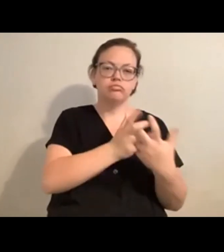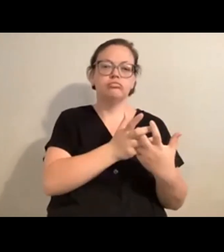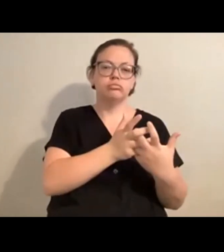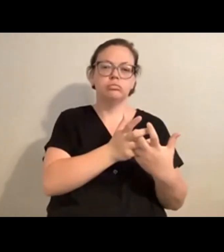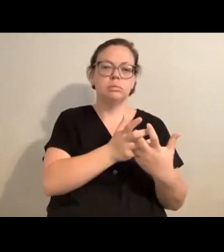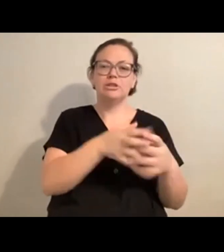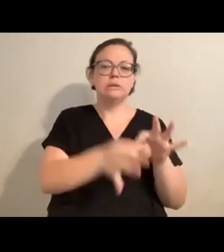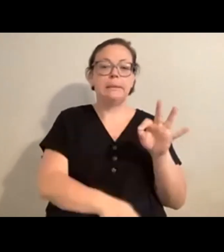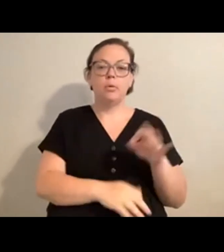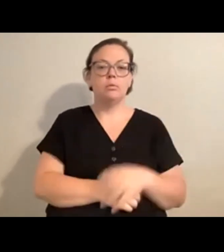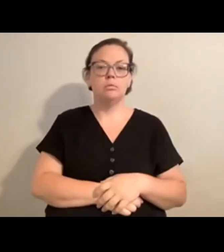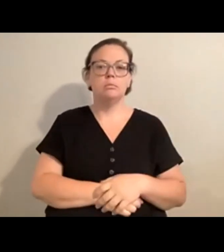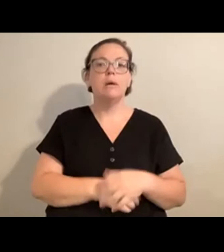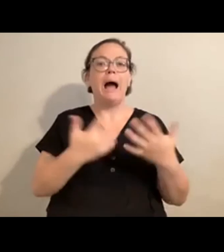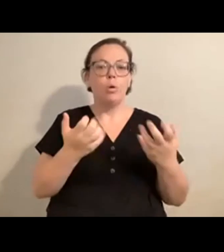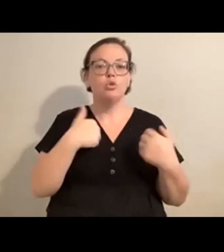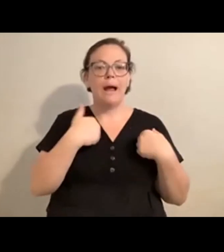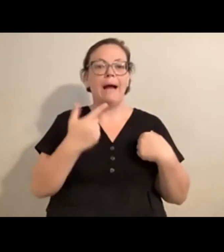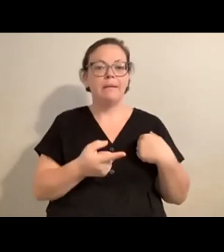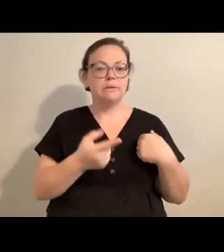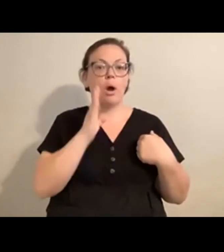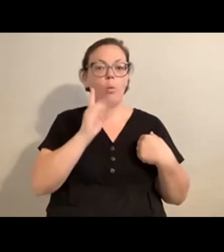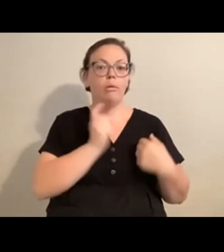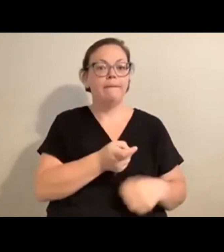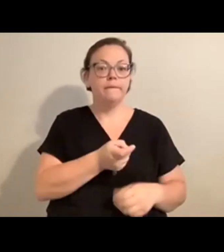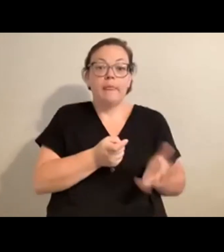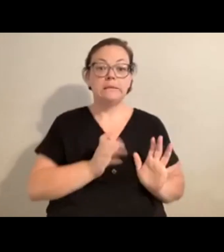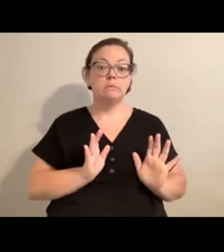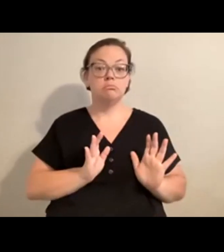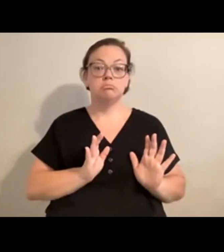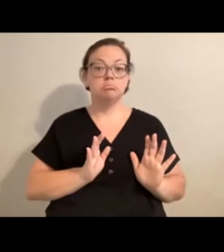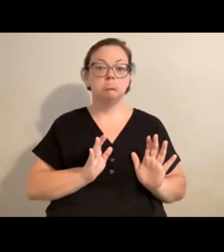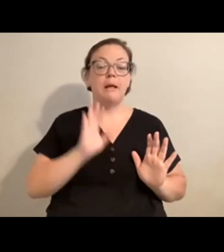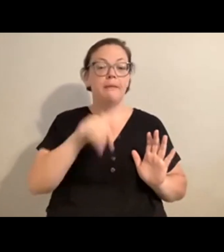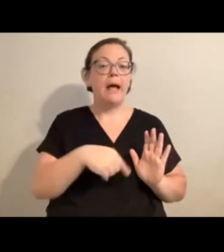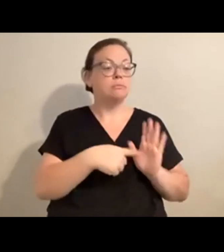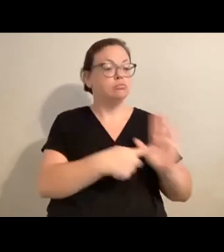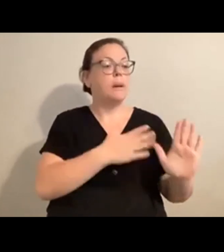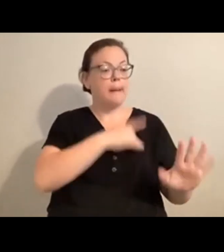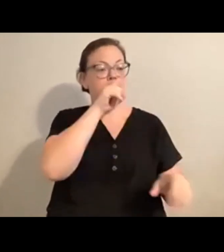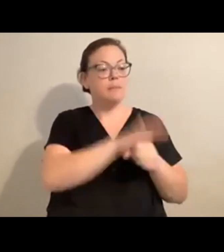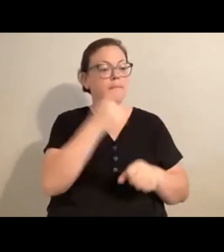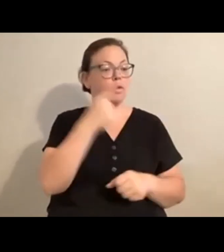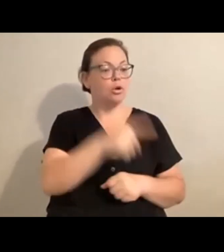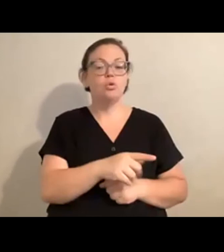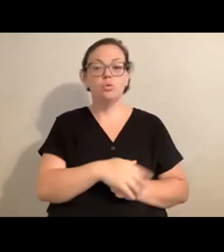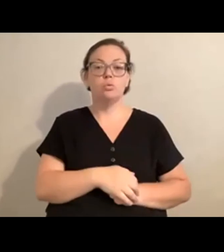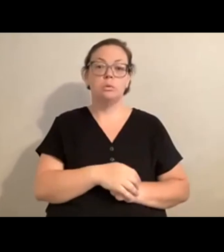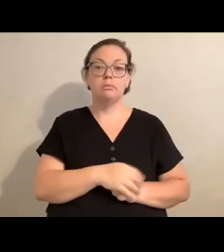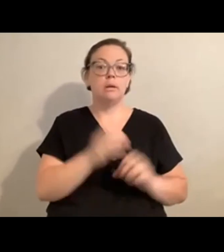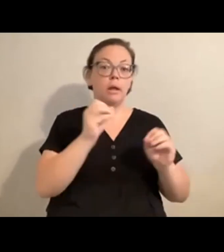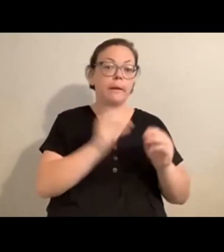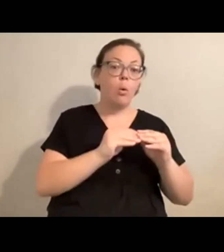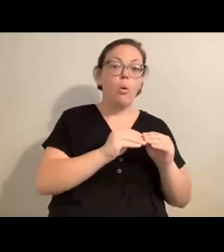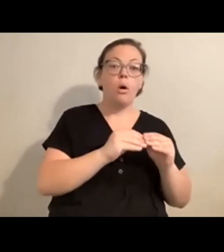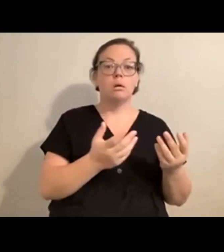it. It's like, I want you to have this ring, so I'm going to give it to you. And that is an outward symbol of my commitment towards you. And there's really nothing more or nothing, it's nothing